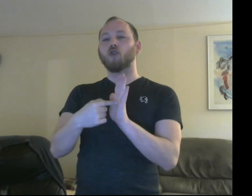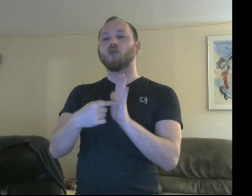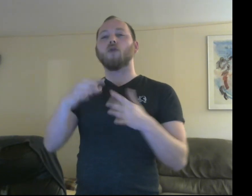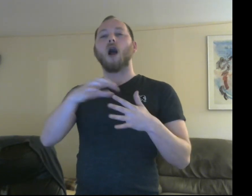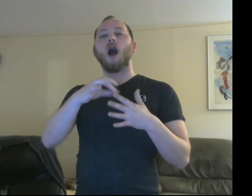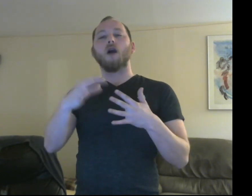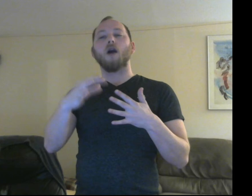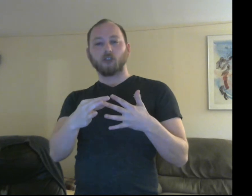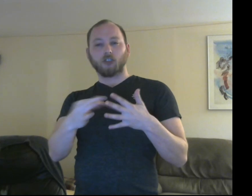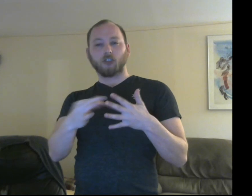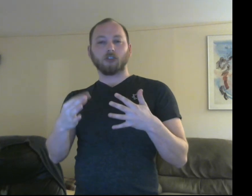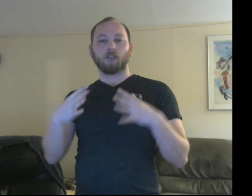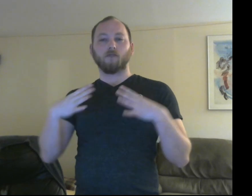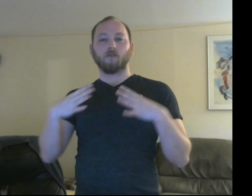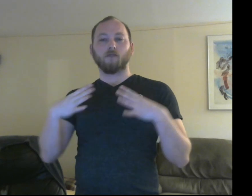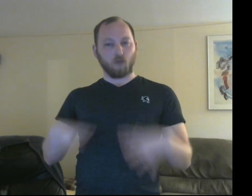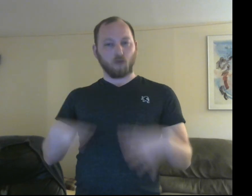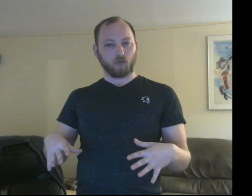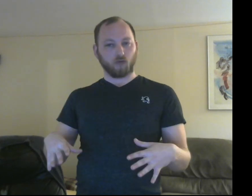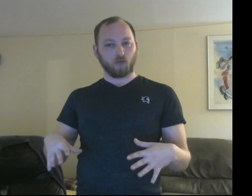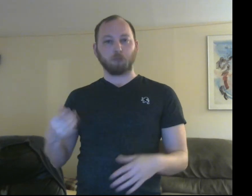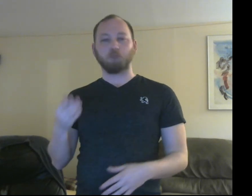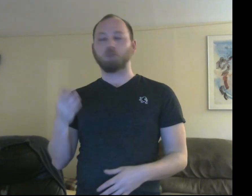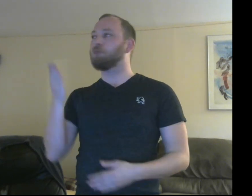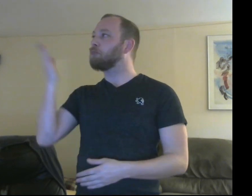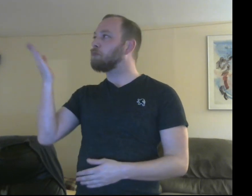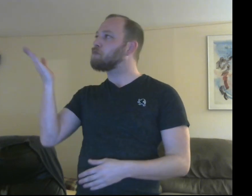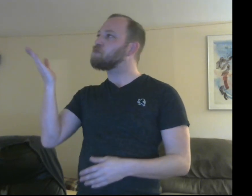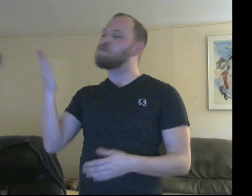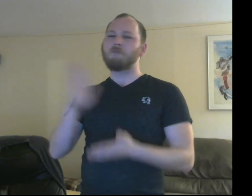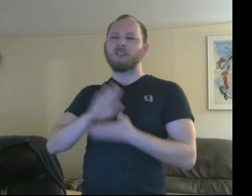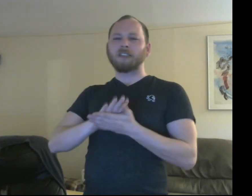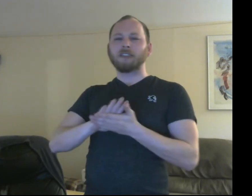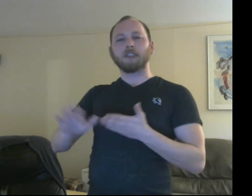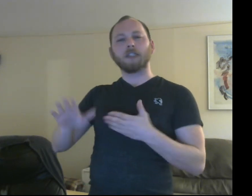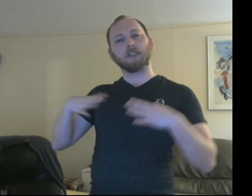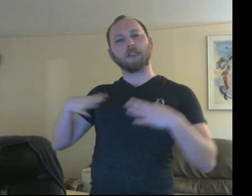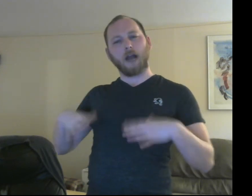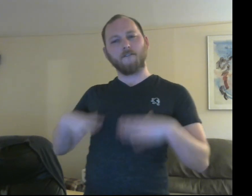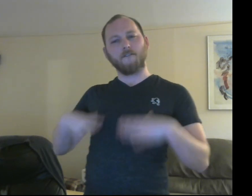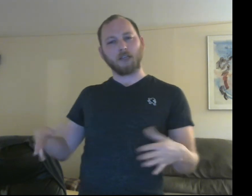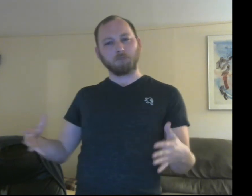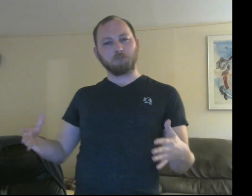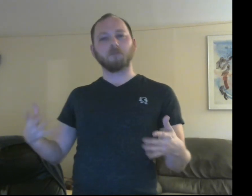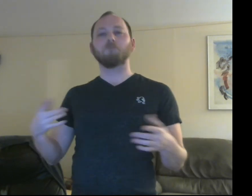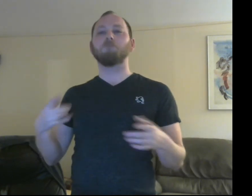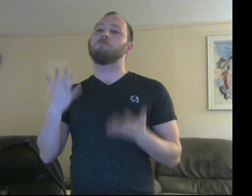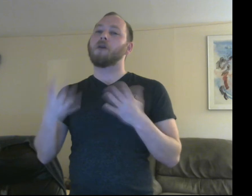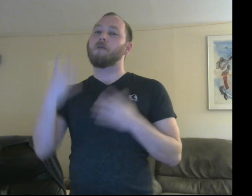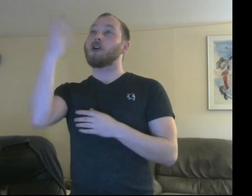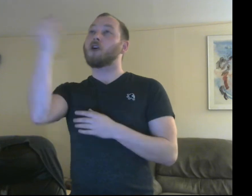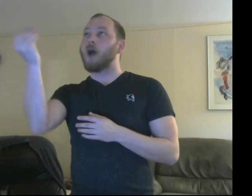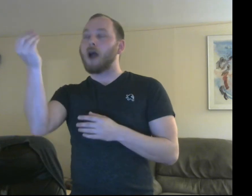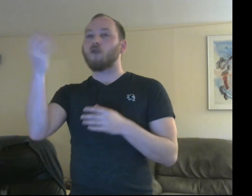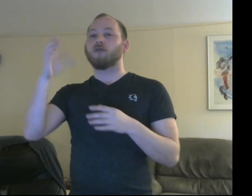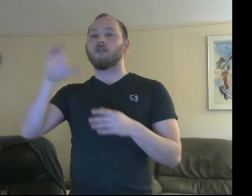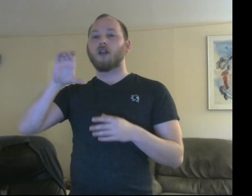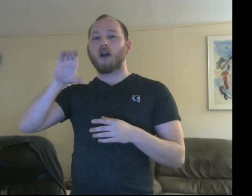industry. That's a nice outfit, maybe for going to the club, hanging out with friends, but it's definitely not appropriate for